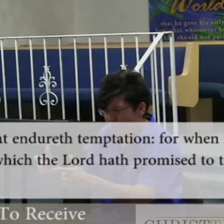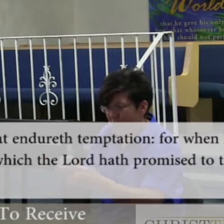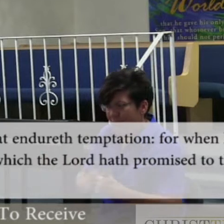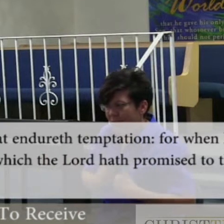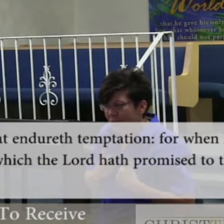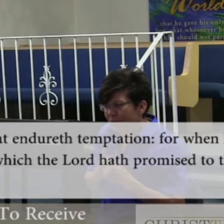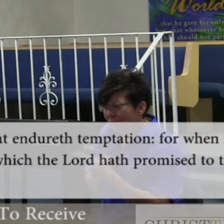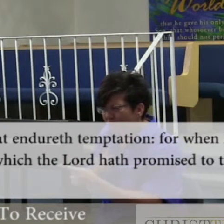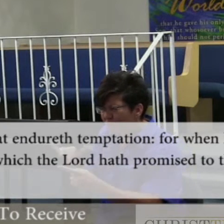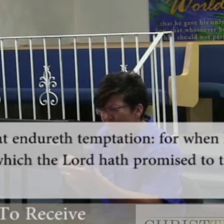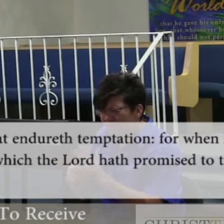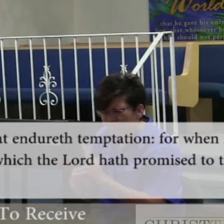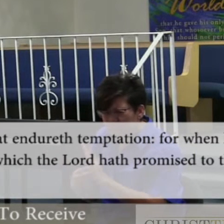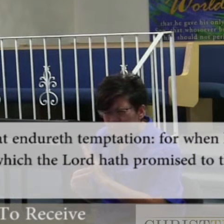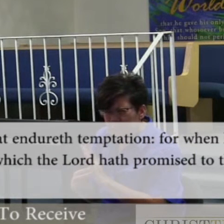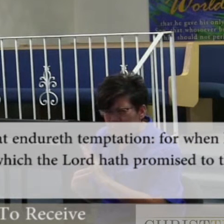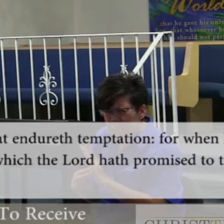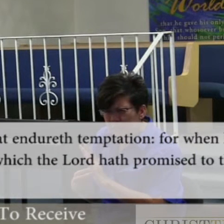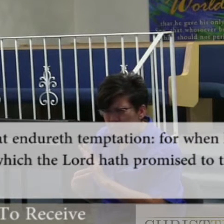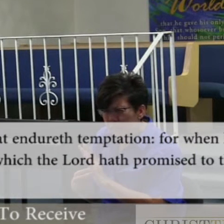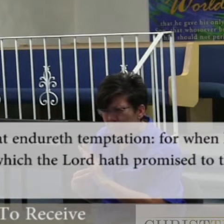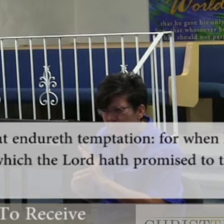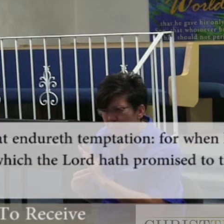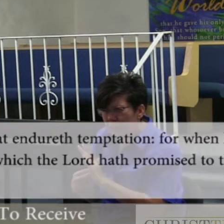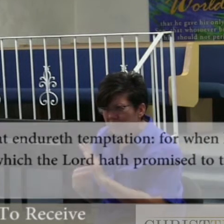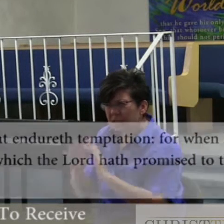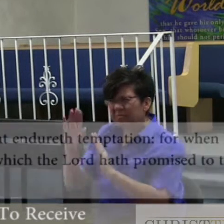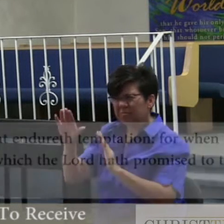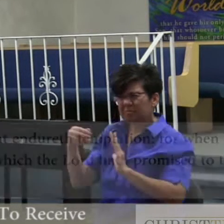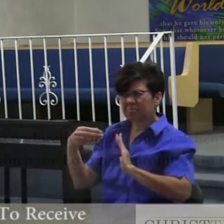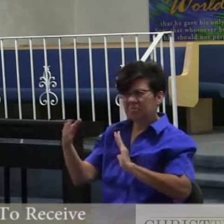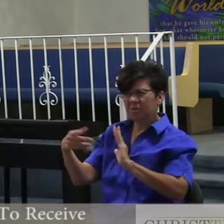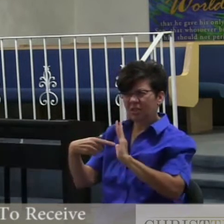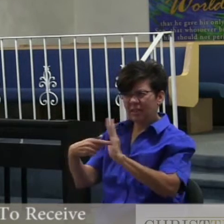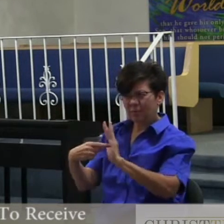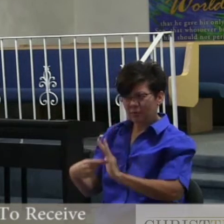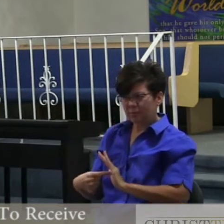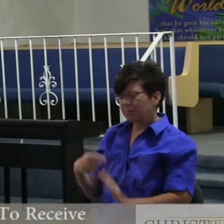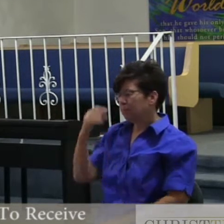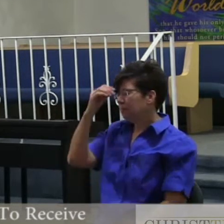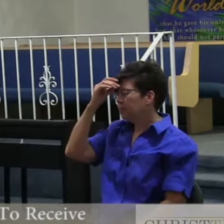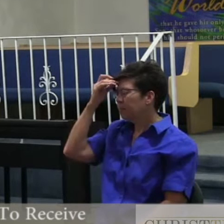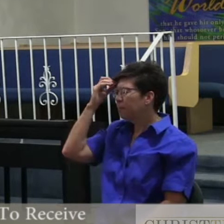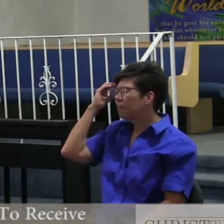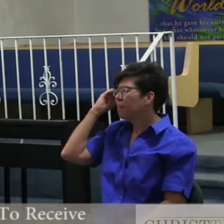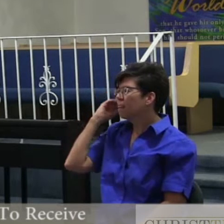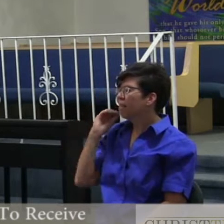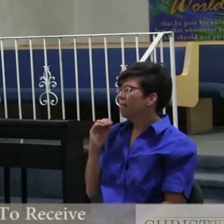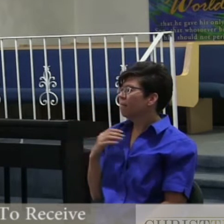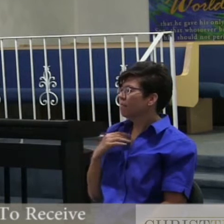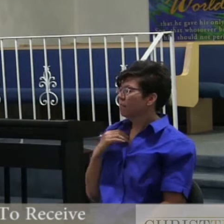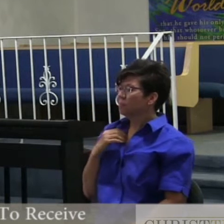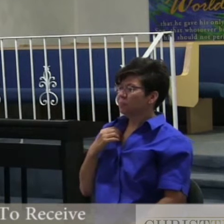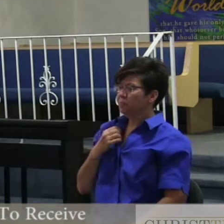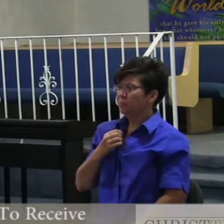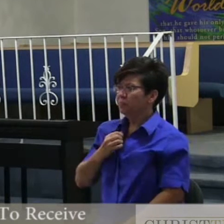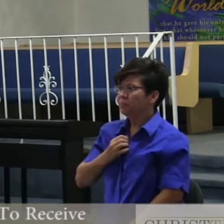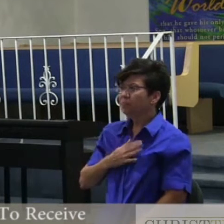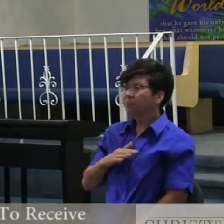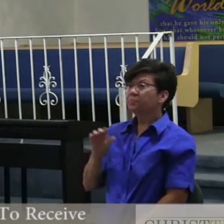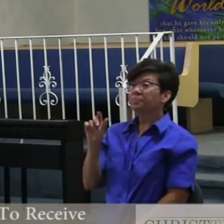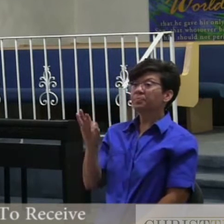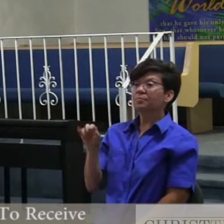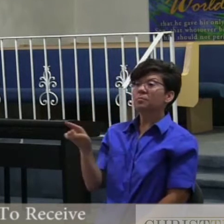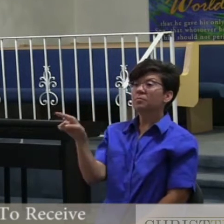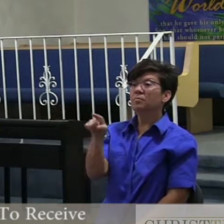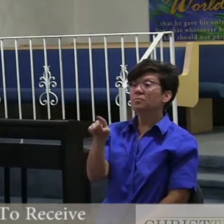What does that mean? I'm going to give a few examples, okay, what it means. If you